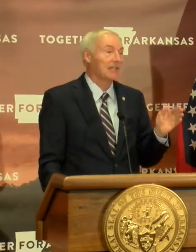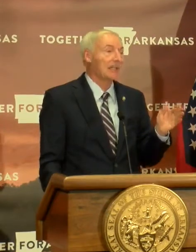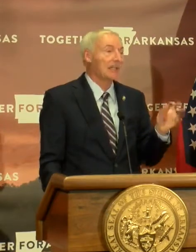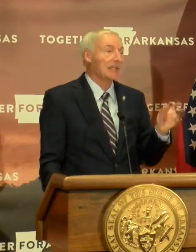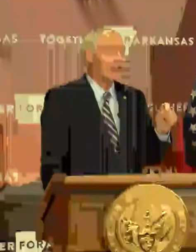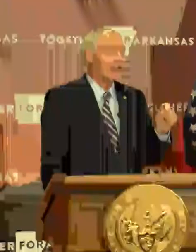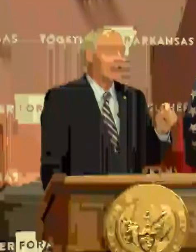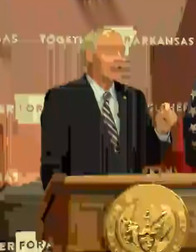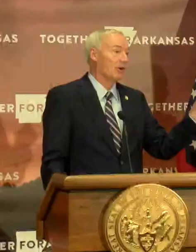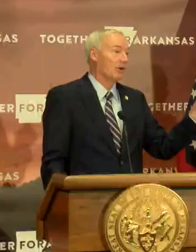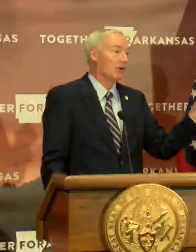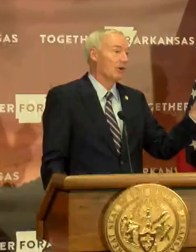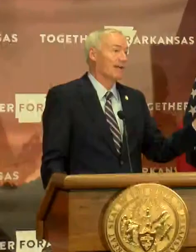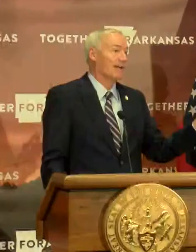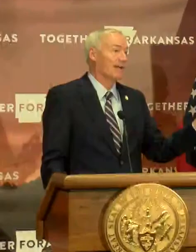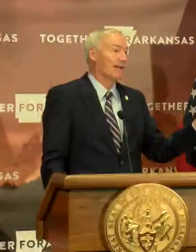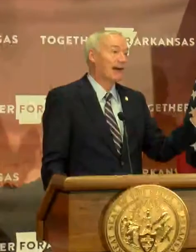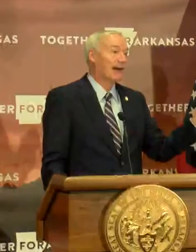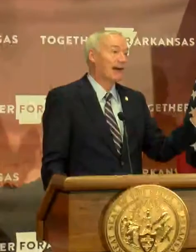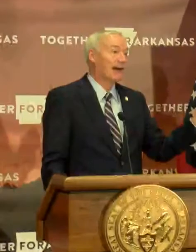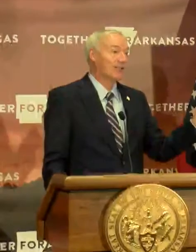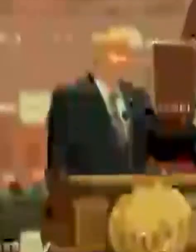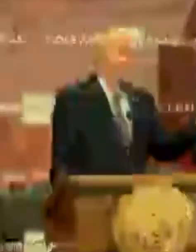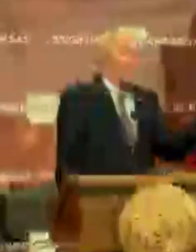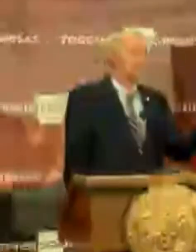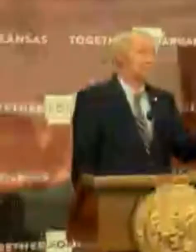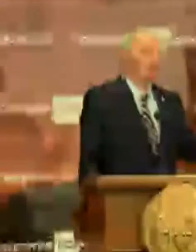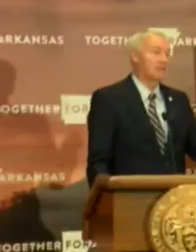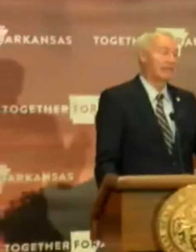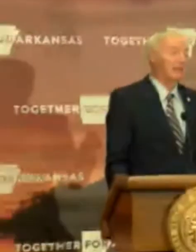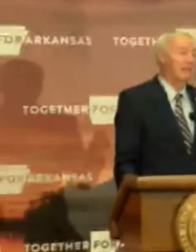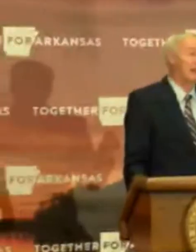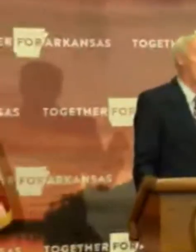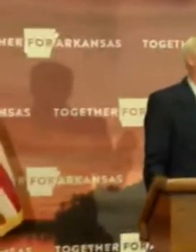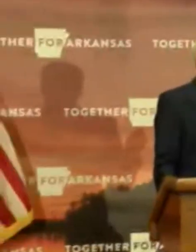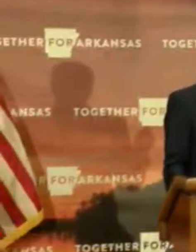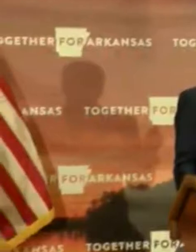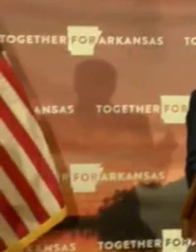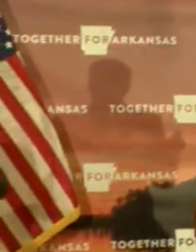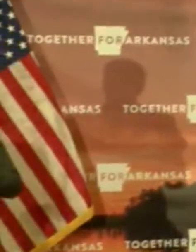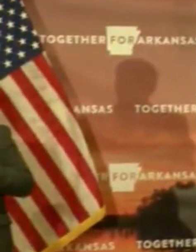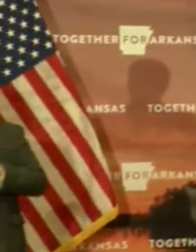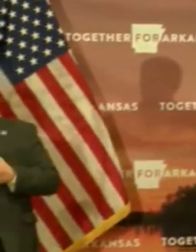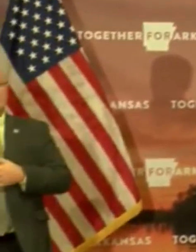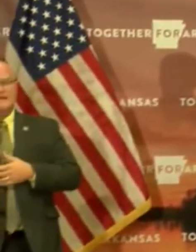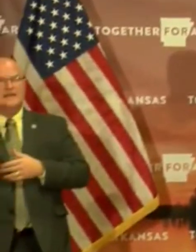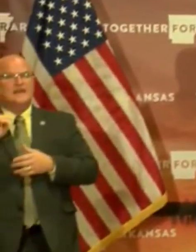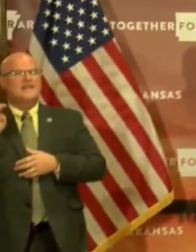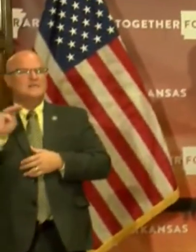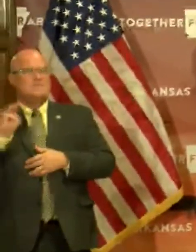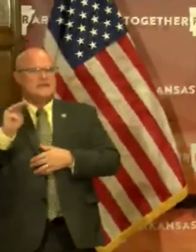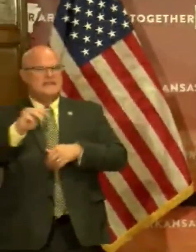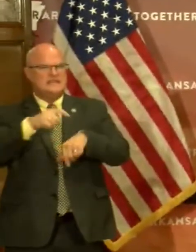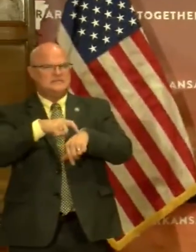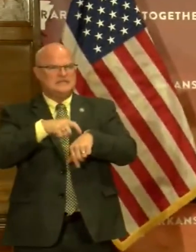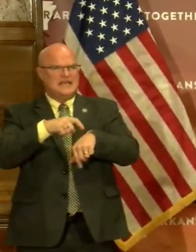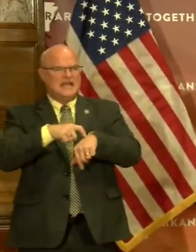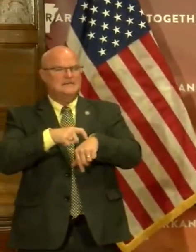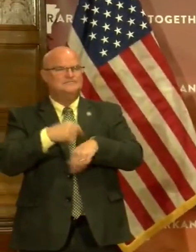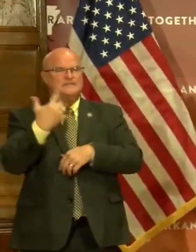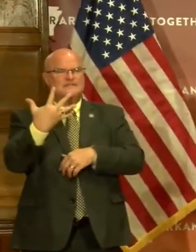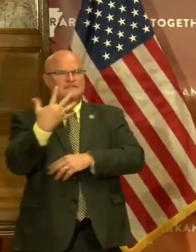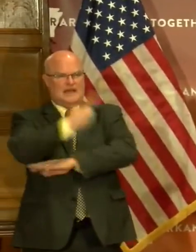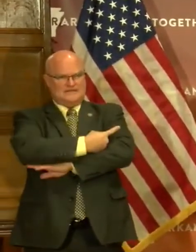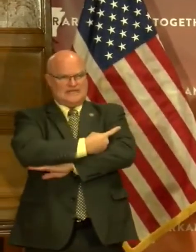days. Now, you recall back, our statistics was that the median time frame is 5 days